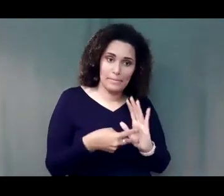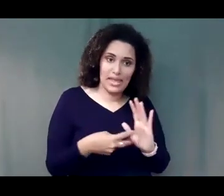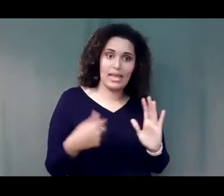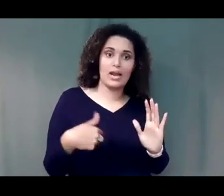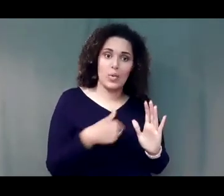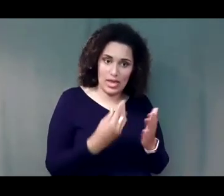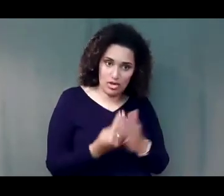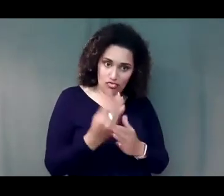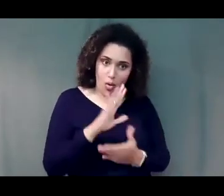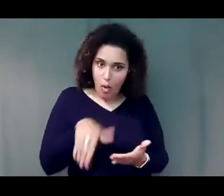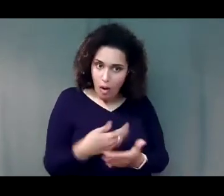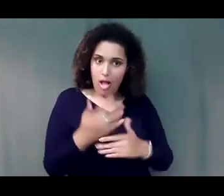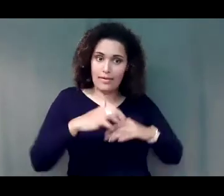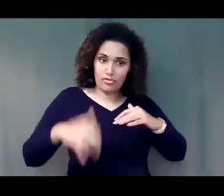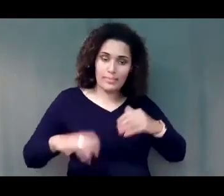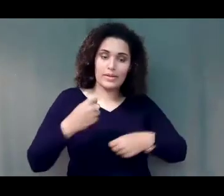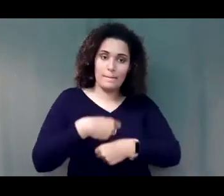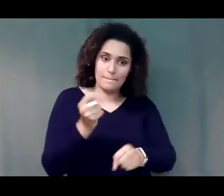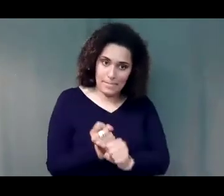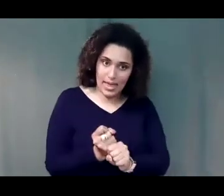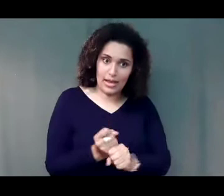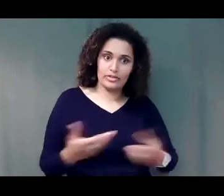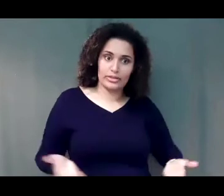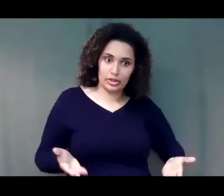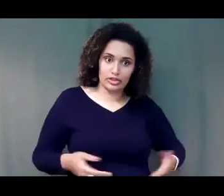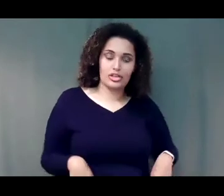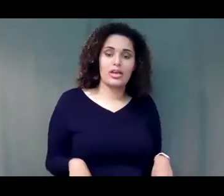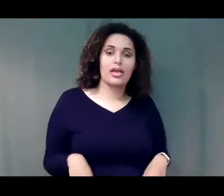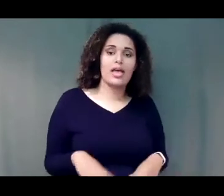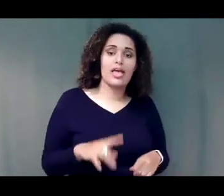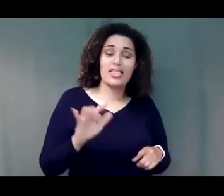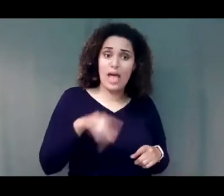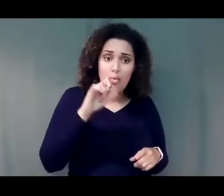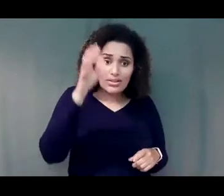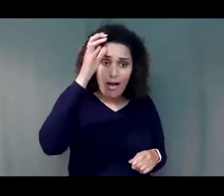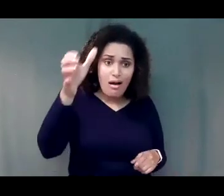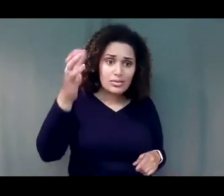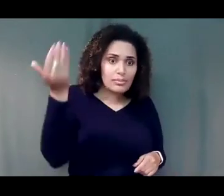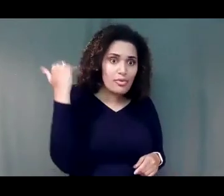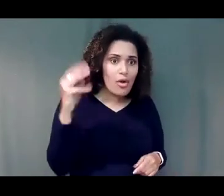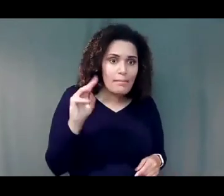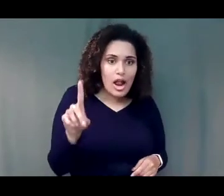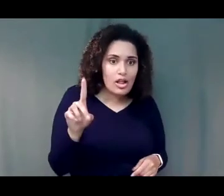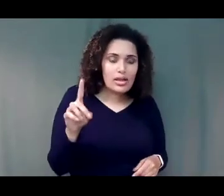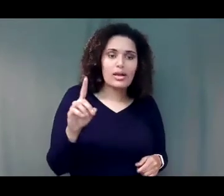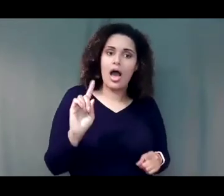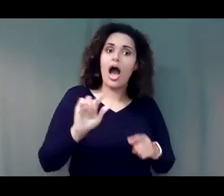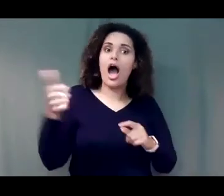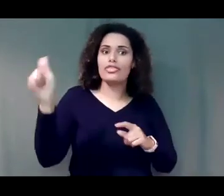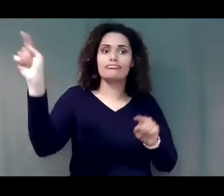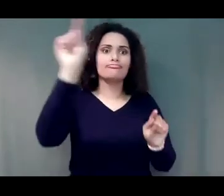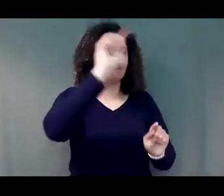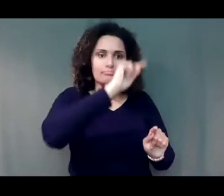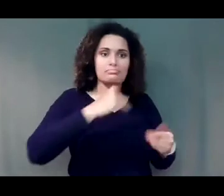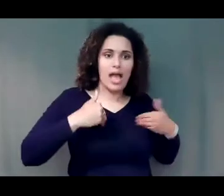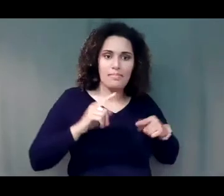grow all of your grapes and make your wine from them. That wasn't a concept that existed in Maryland. It existed lots of other places, but not here. So